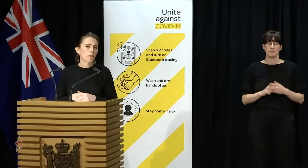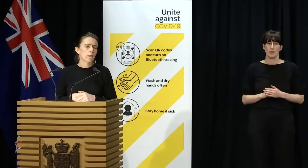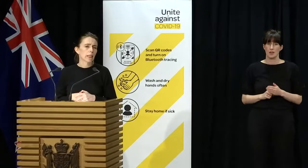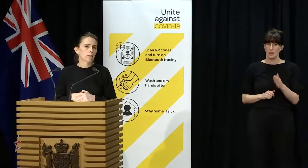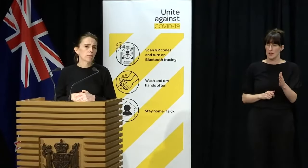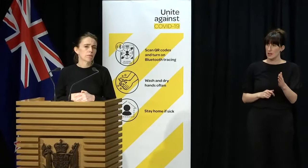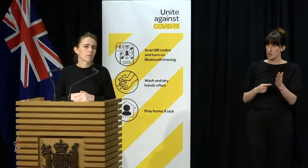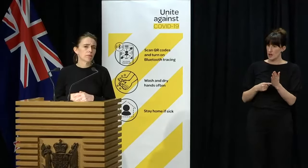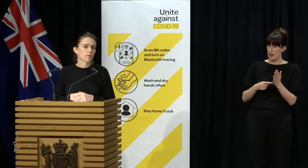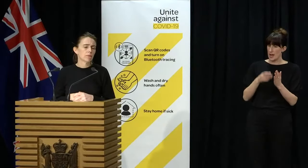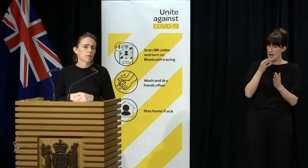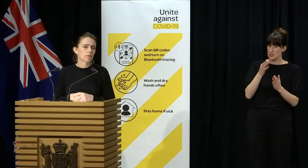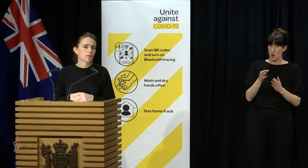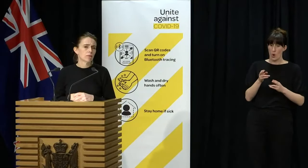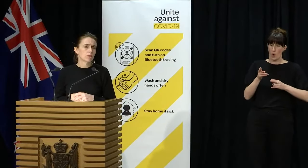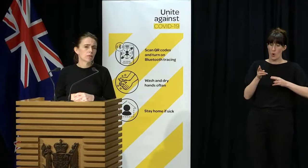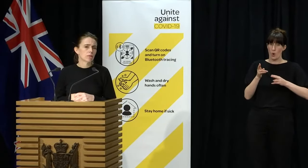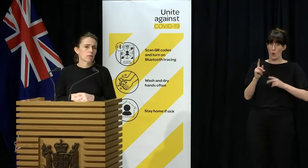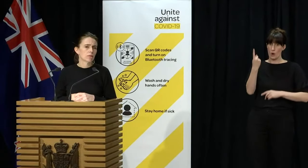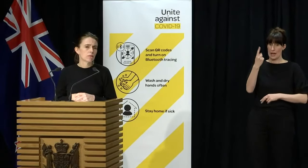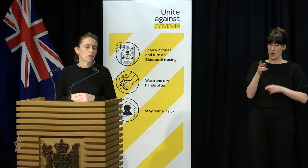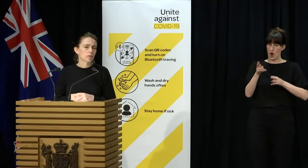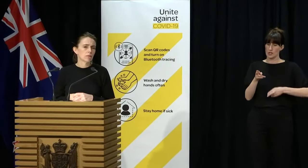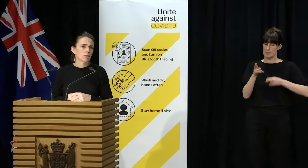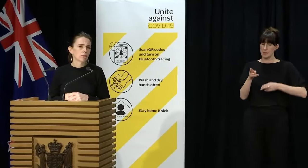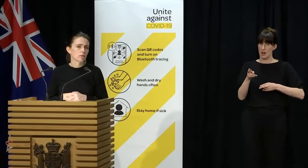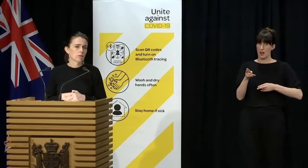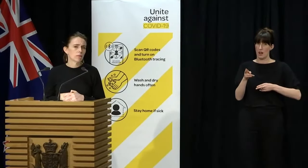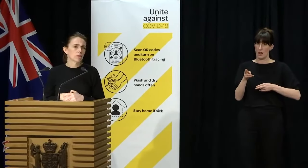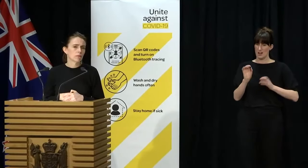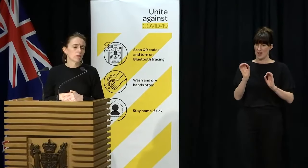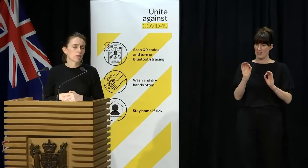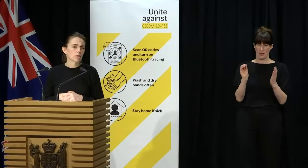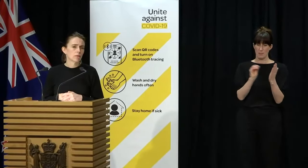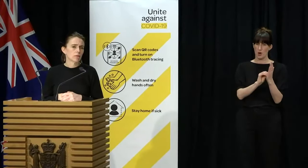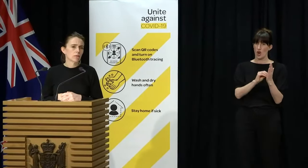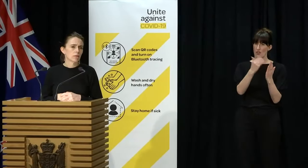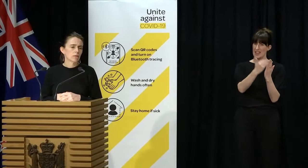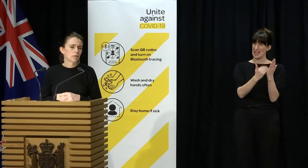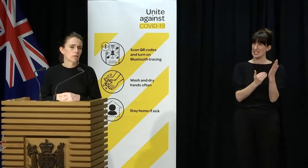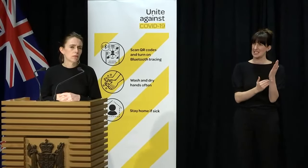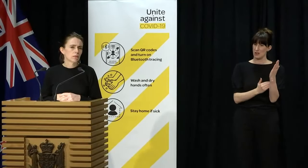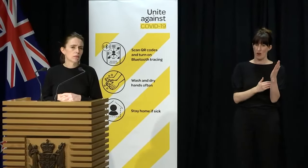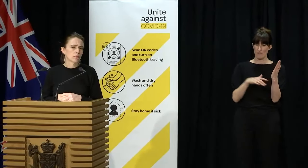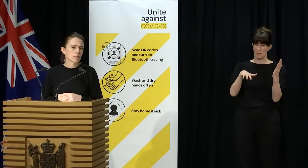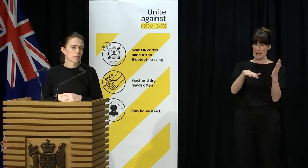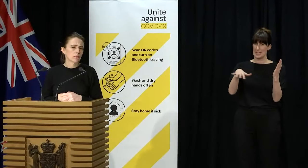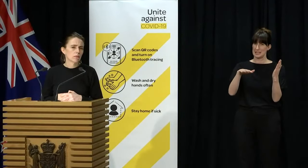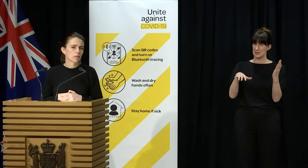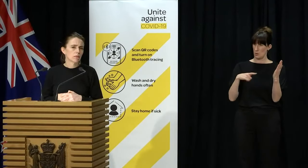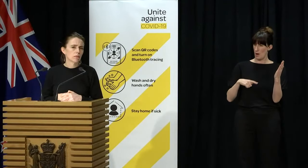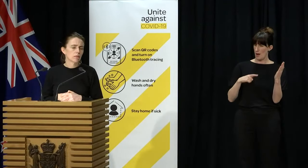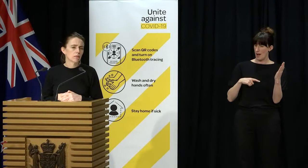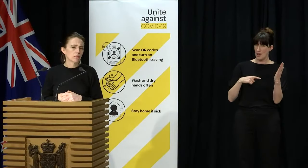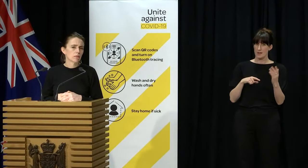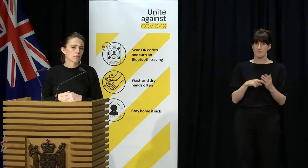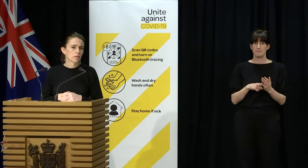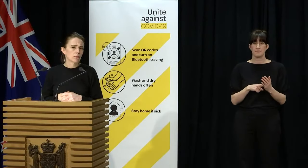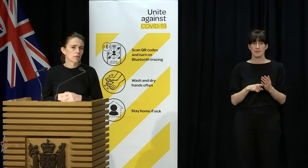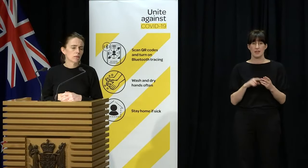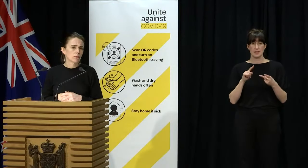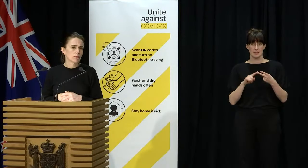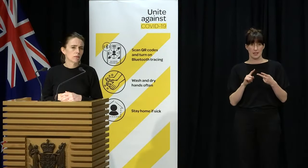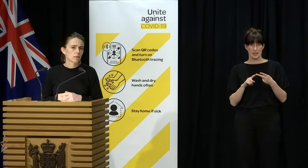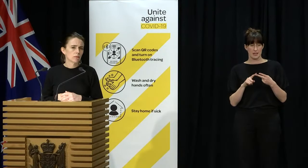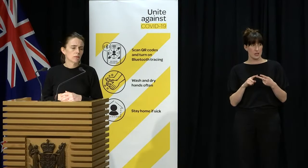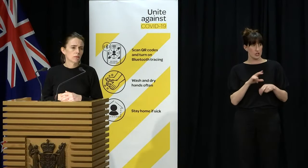Hospital isn't being listed on the list of locations of interest with staff member positive there? And also, Director General, do you know whether Case B was infected before